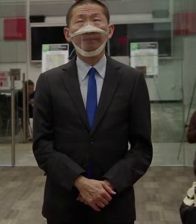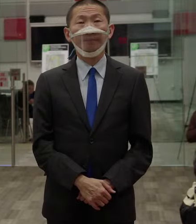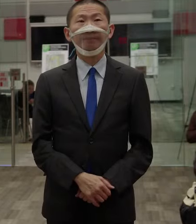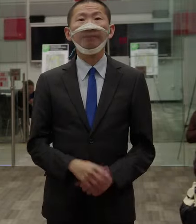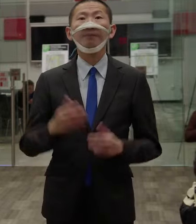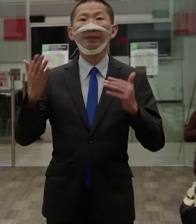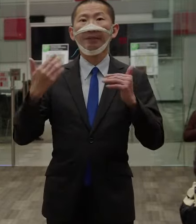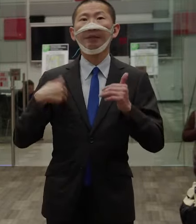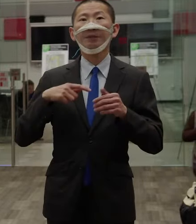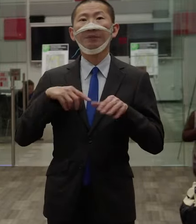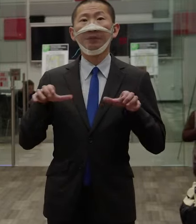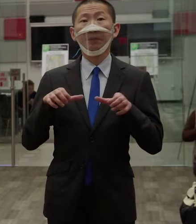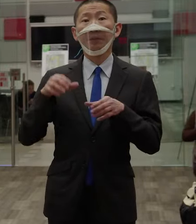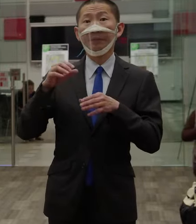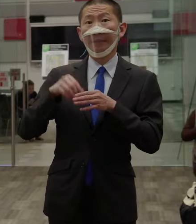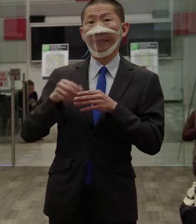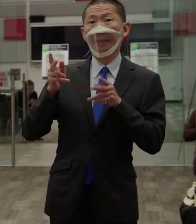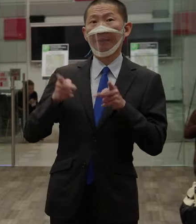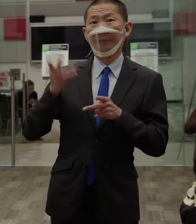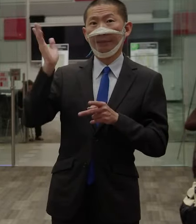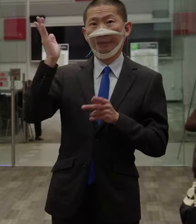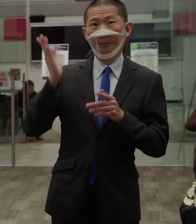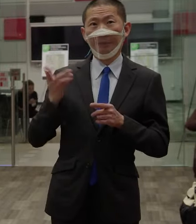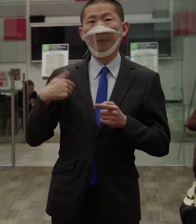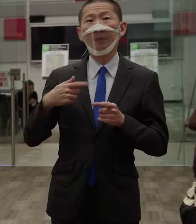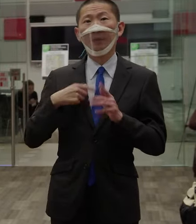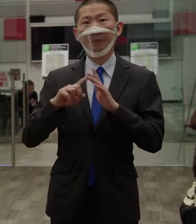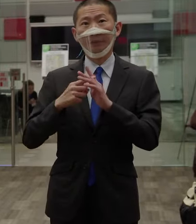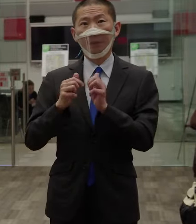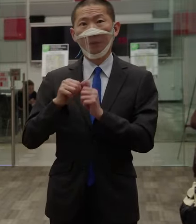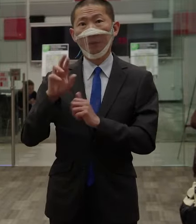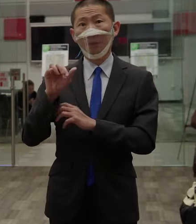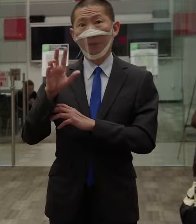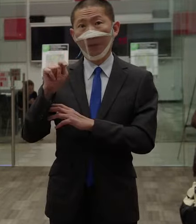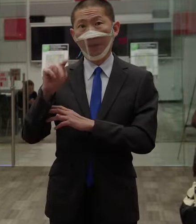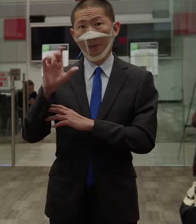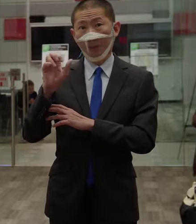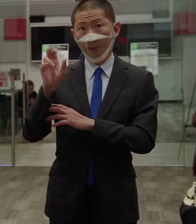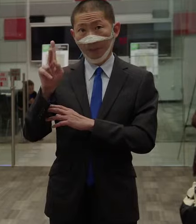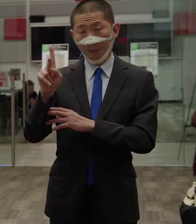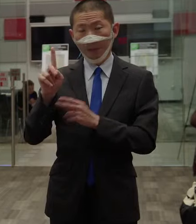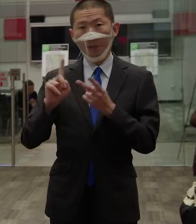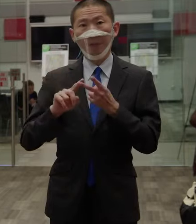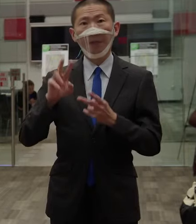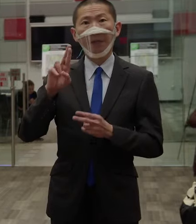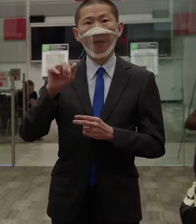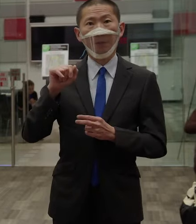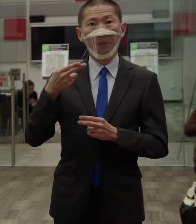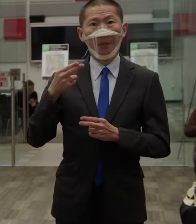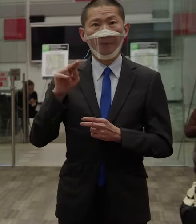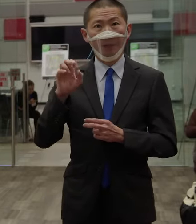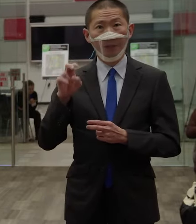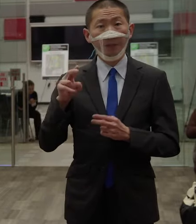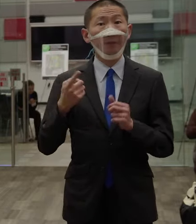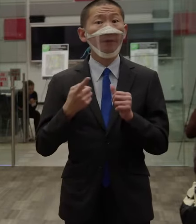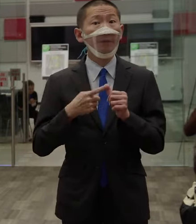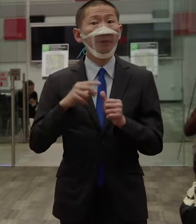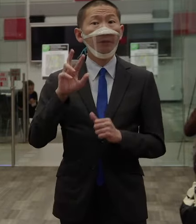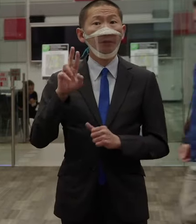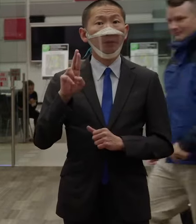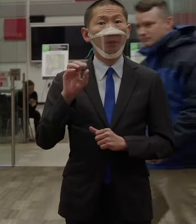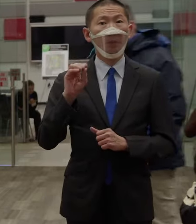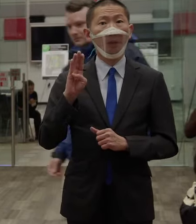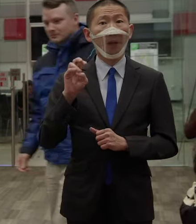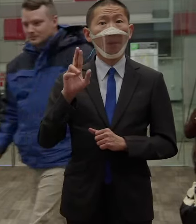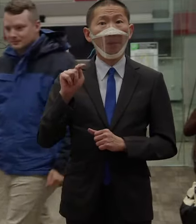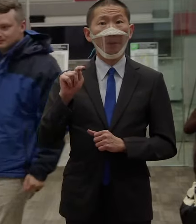Next up, we're going to move to our in-person speakers. We will start with Robert Clark, followed by Ralph Nelson. But first, Robert Clark.